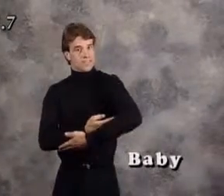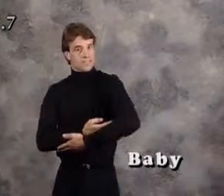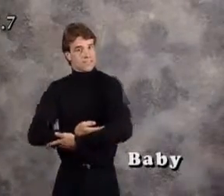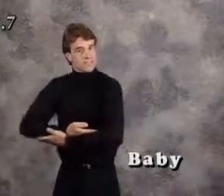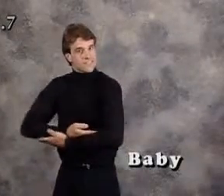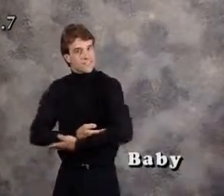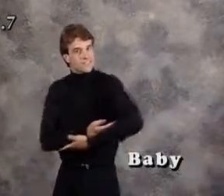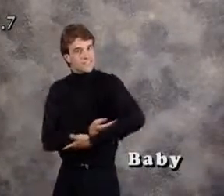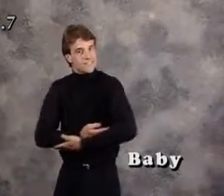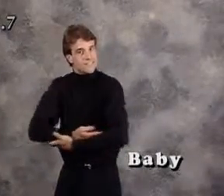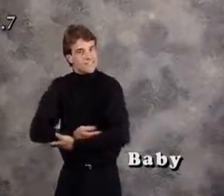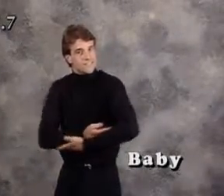Baby.